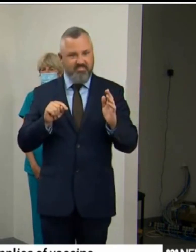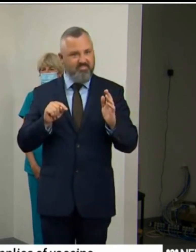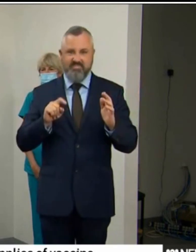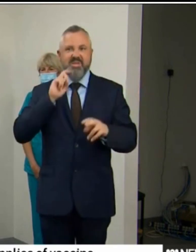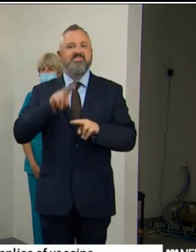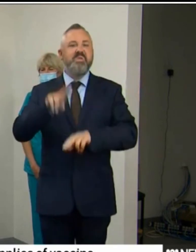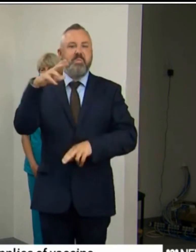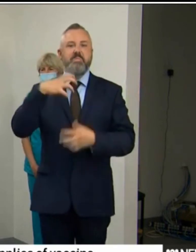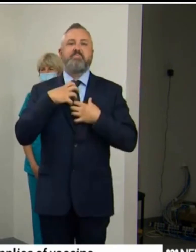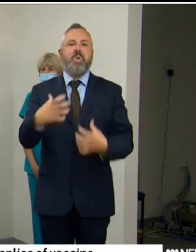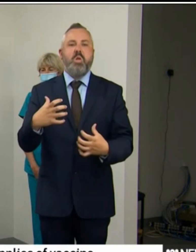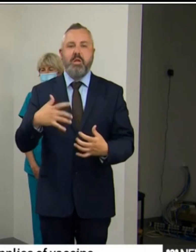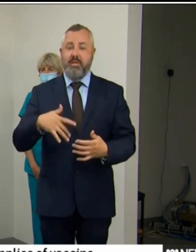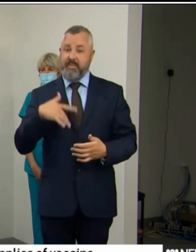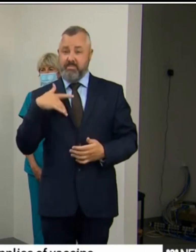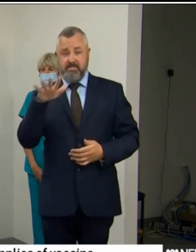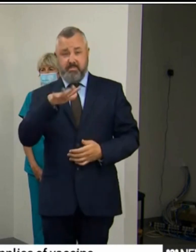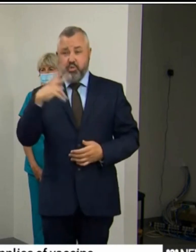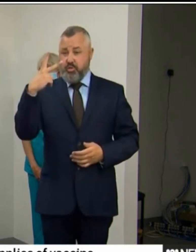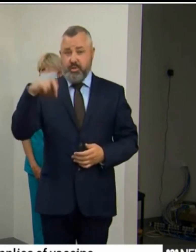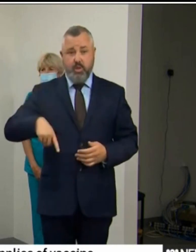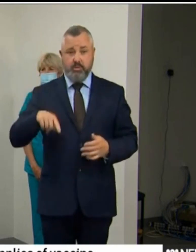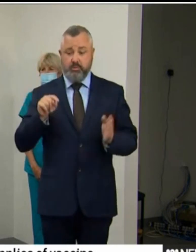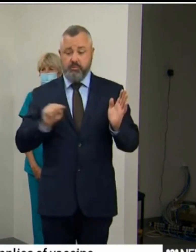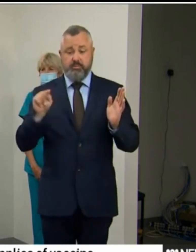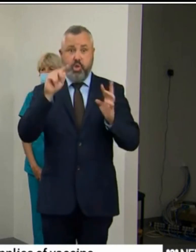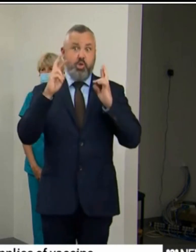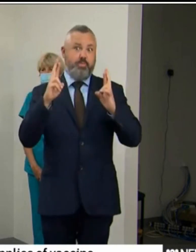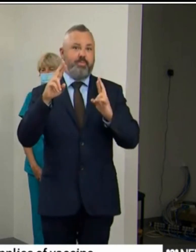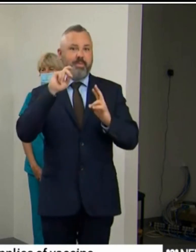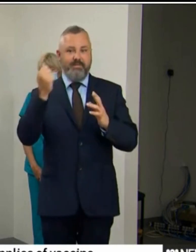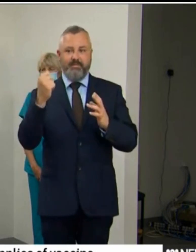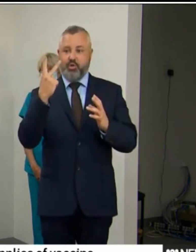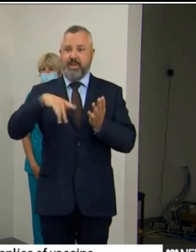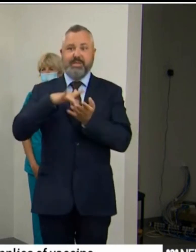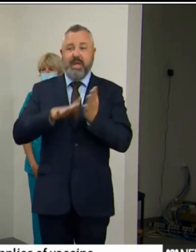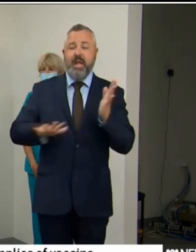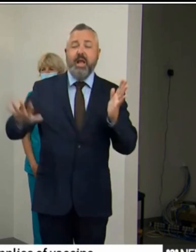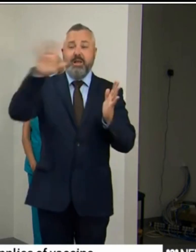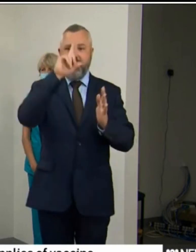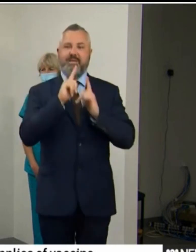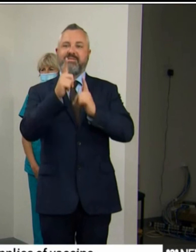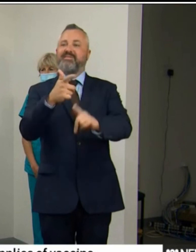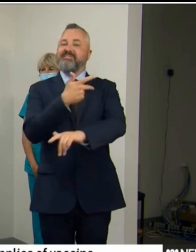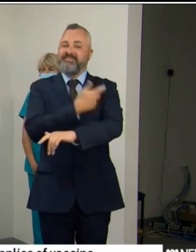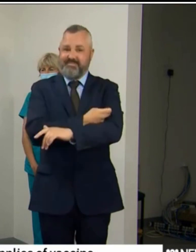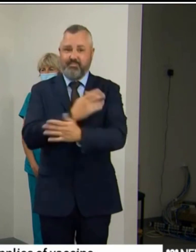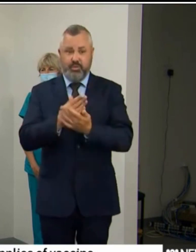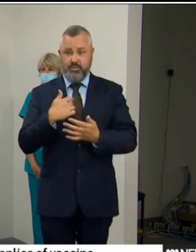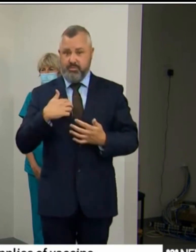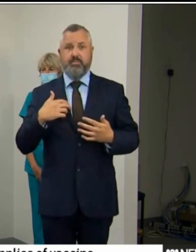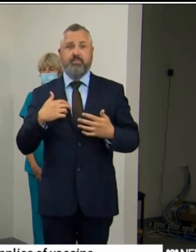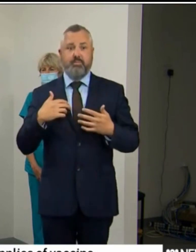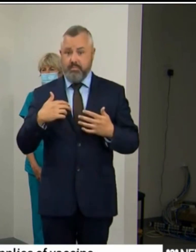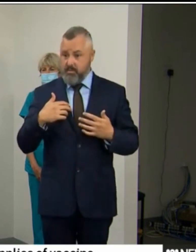potentially 2,000, which was our best hope, and I'm just thrilled. I'm thrilled that we now have over